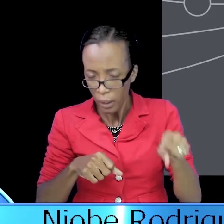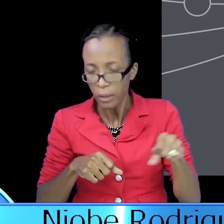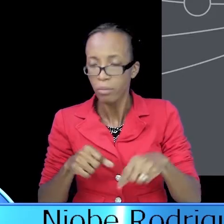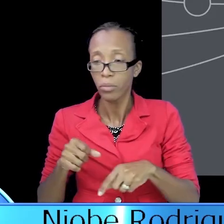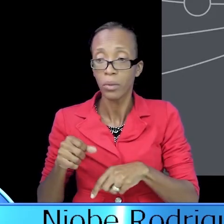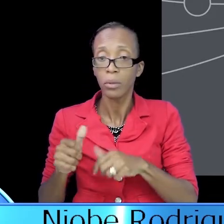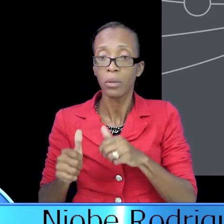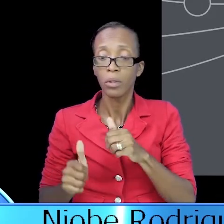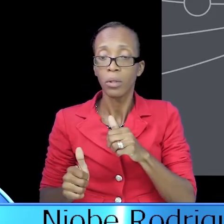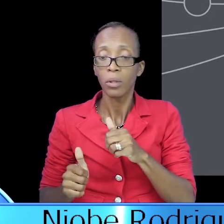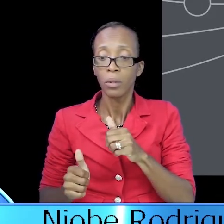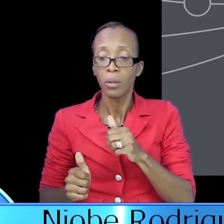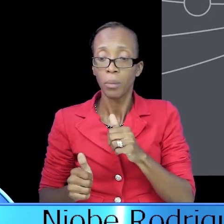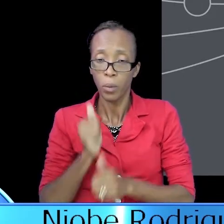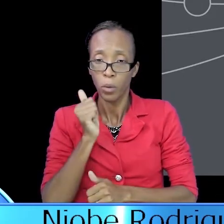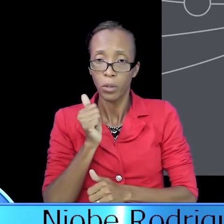accessibility.